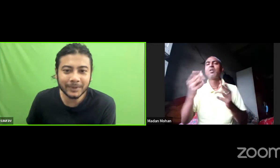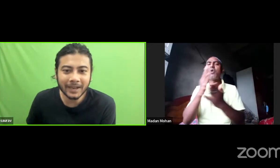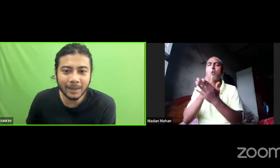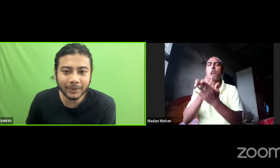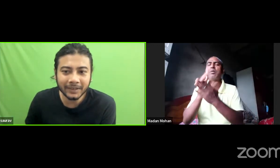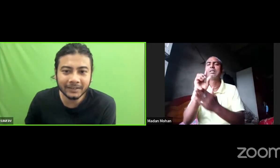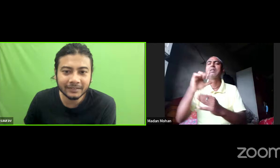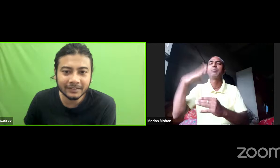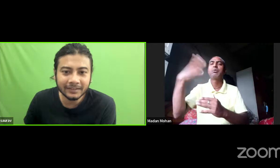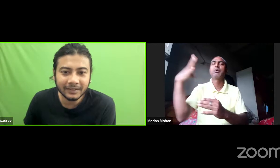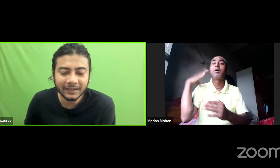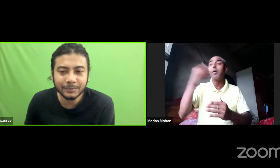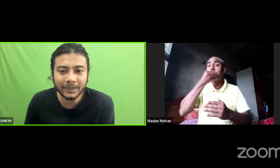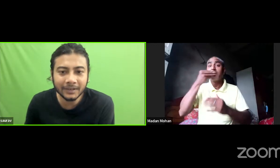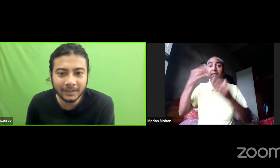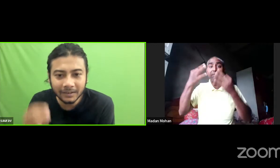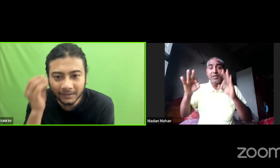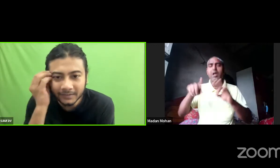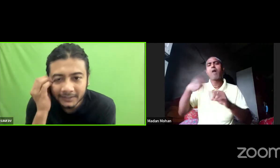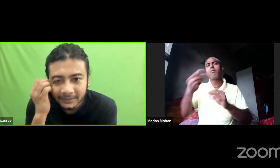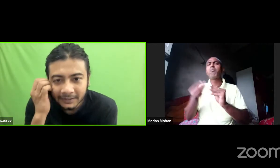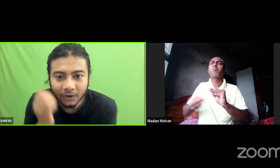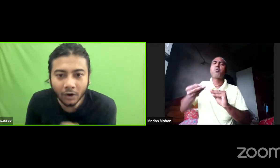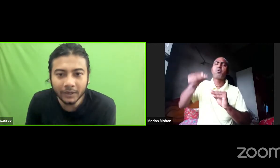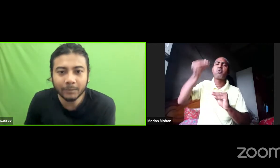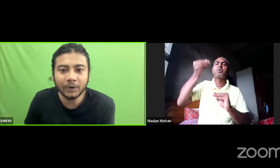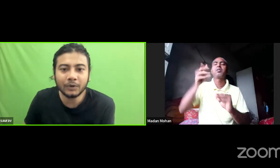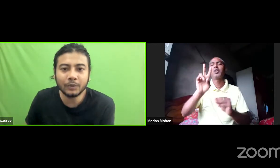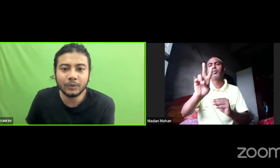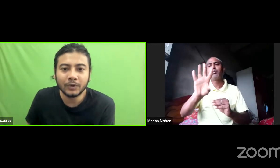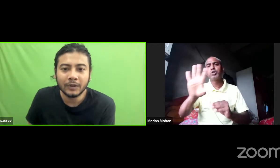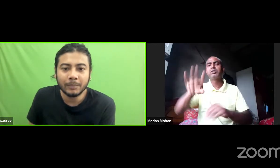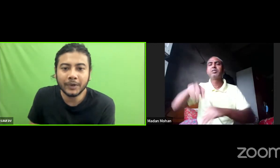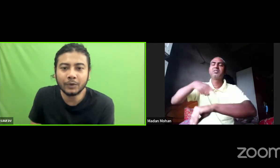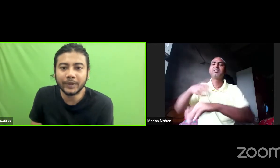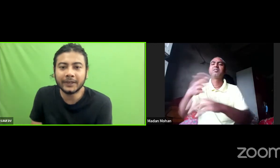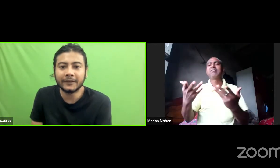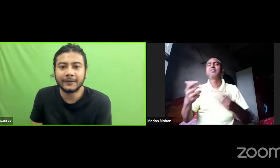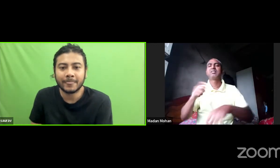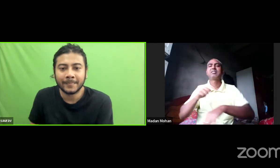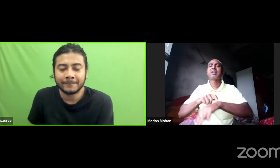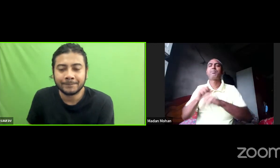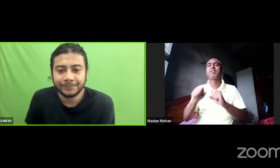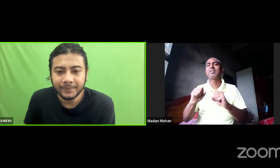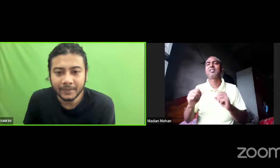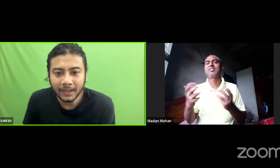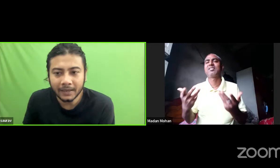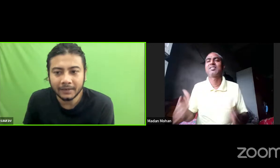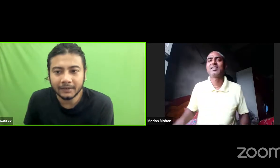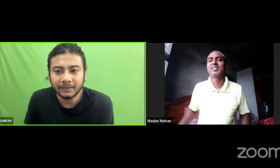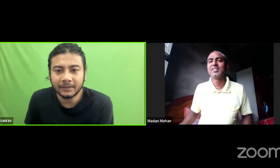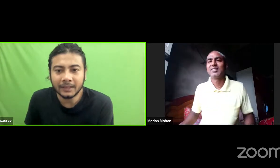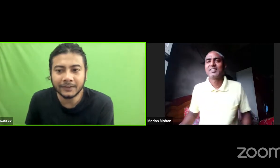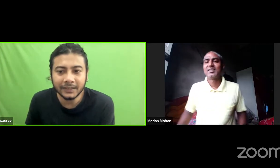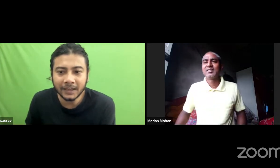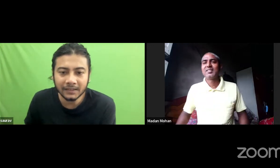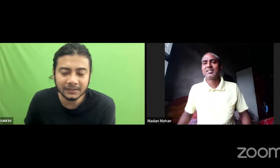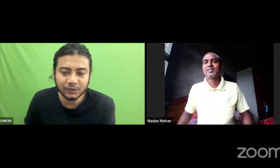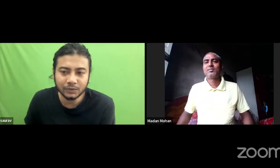been happening. He has been not able to be doing it, and that's so why. Then you set a